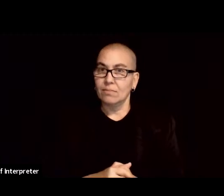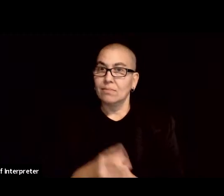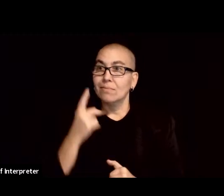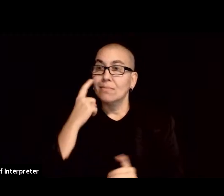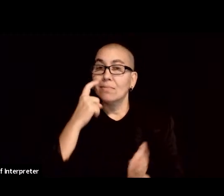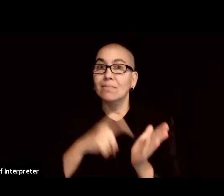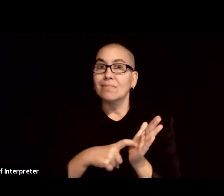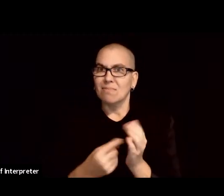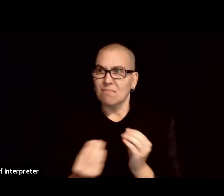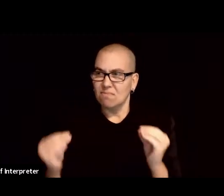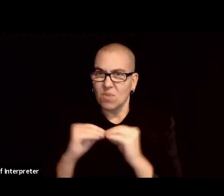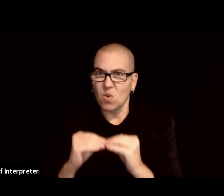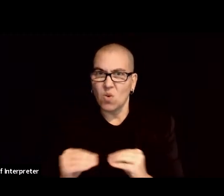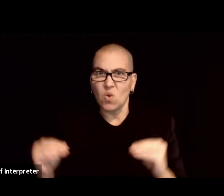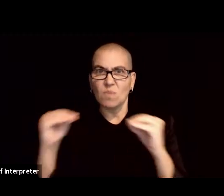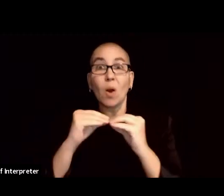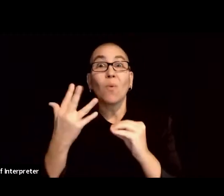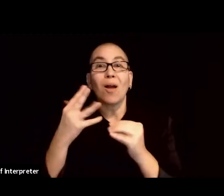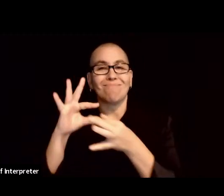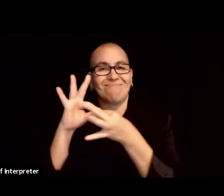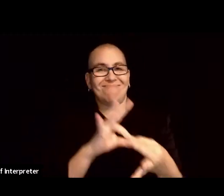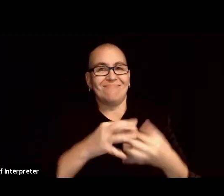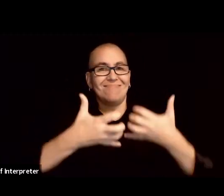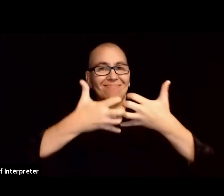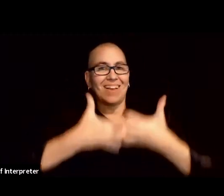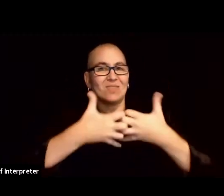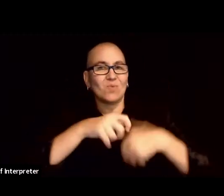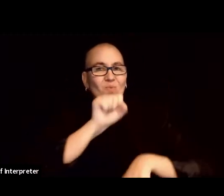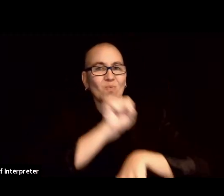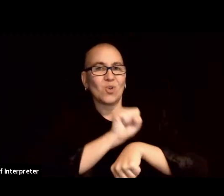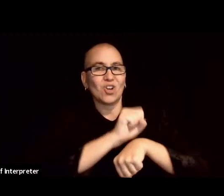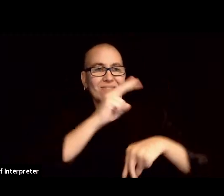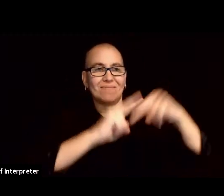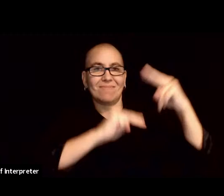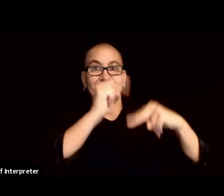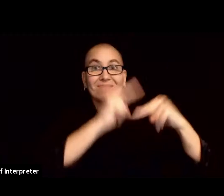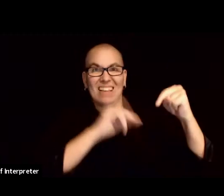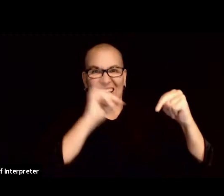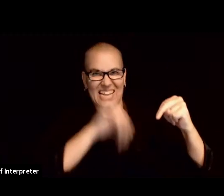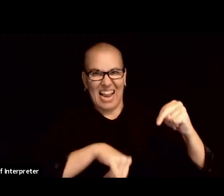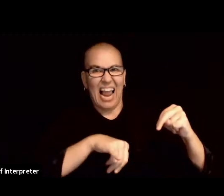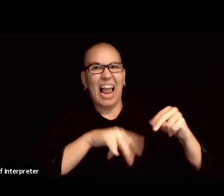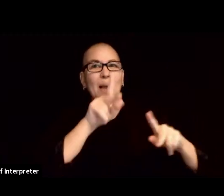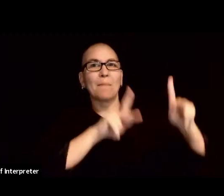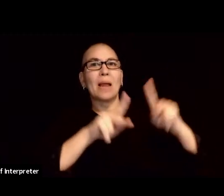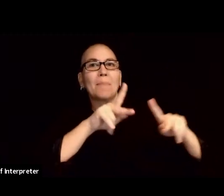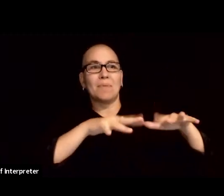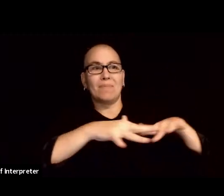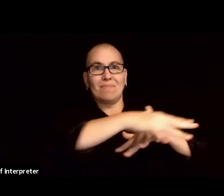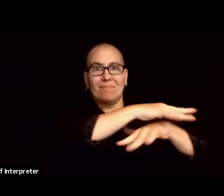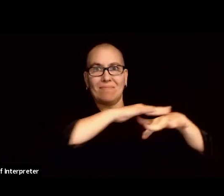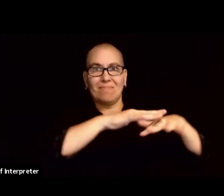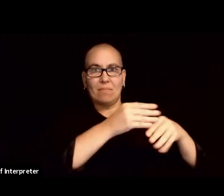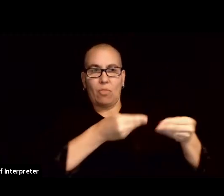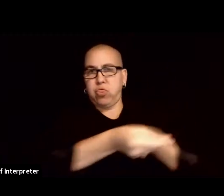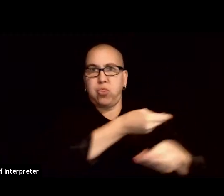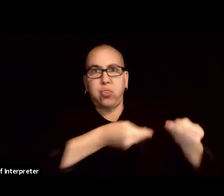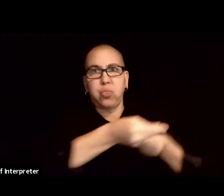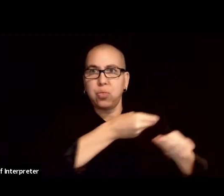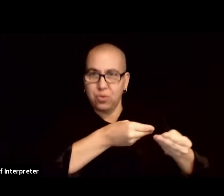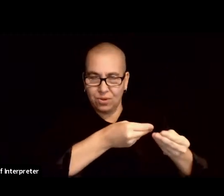plants, not just food processing plants, with a high number of outbreaks in other workplaces like retail and